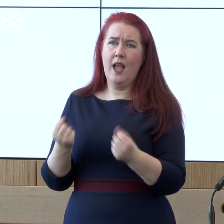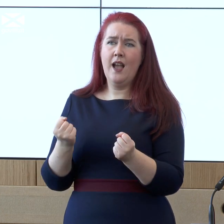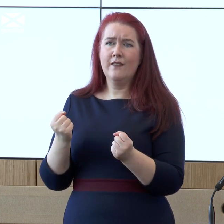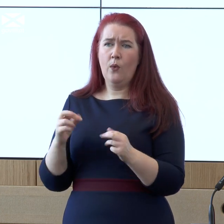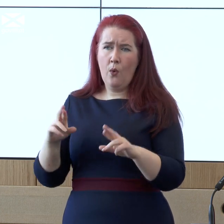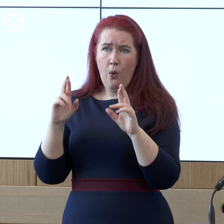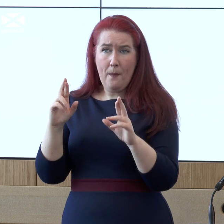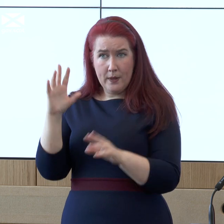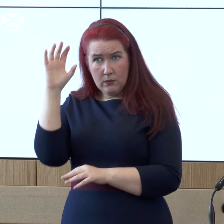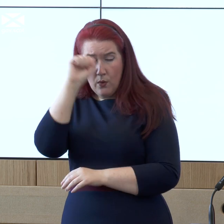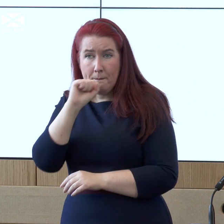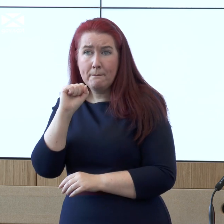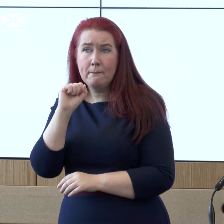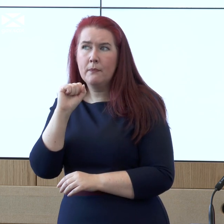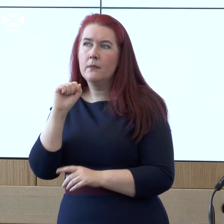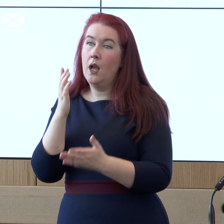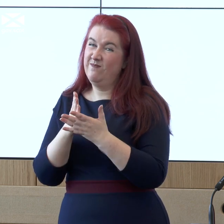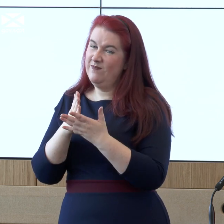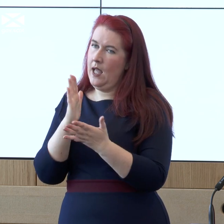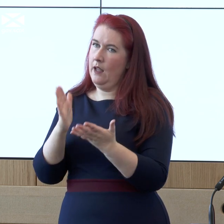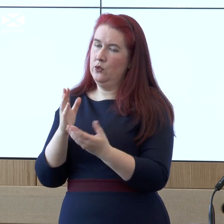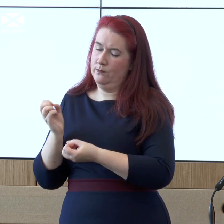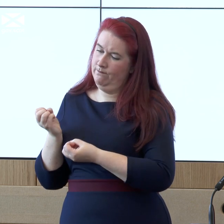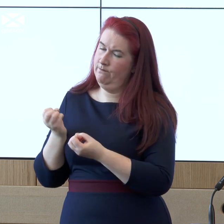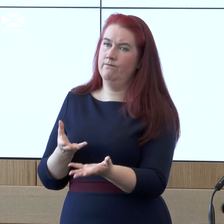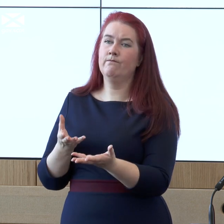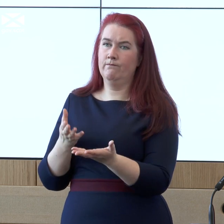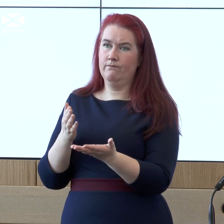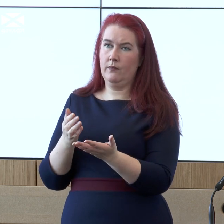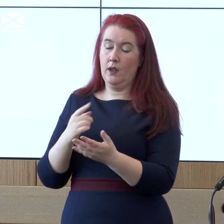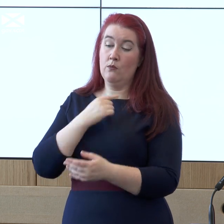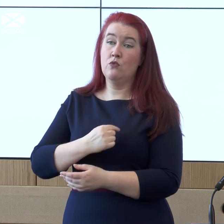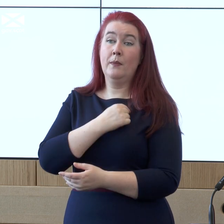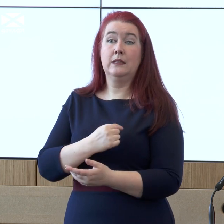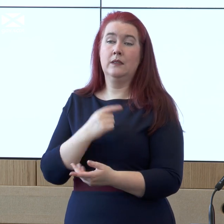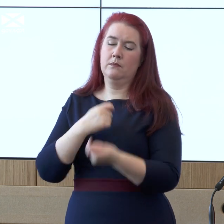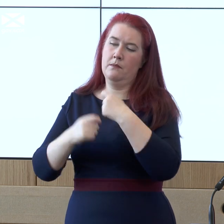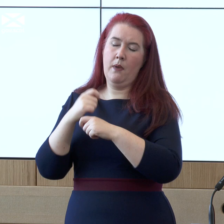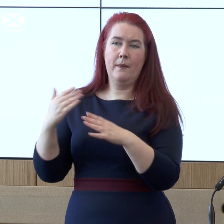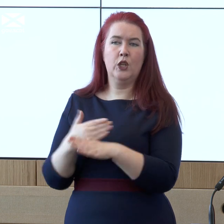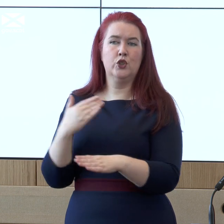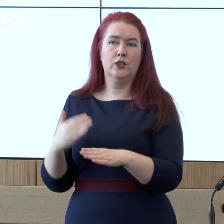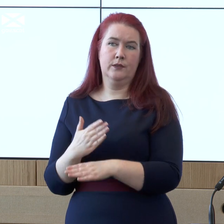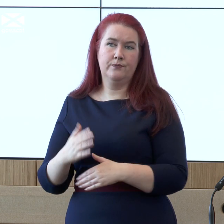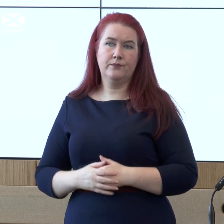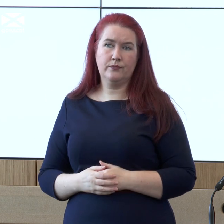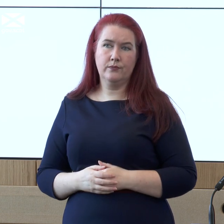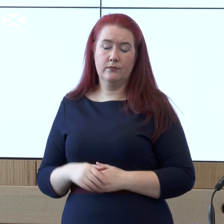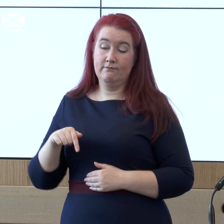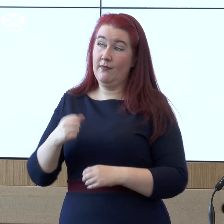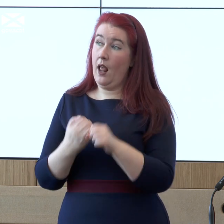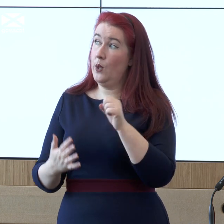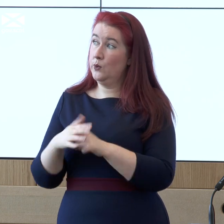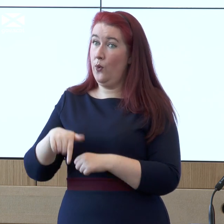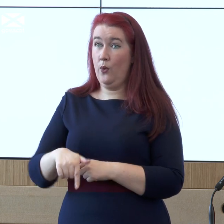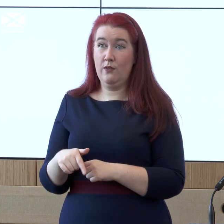all, a moment for delivery, for turning promises into actions. And for Glasgow, this great city that